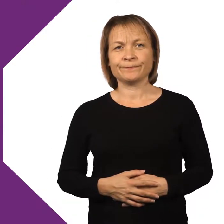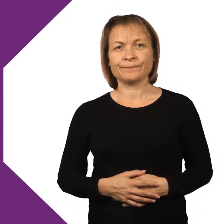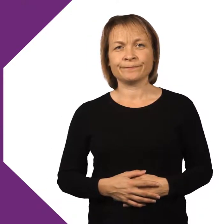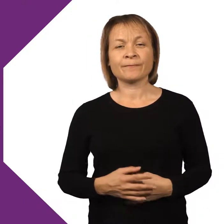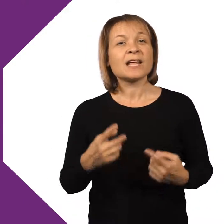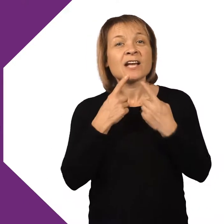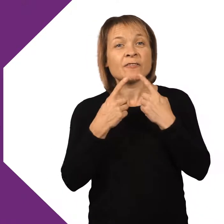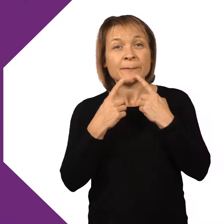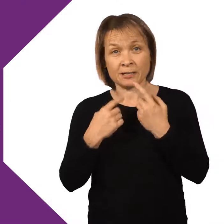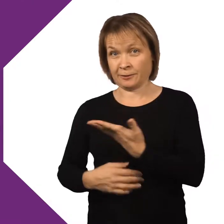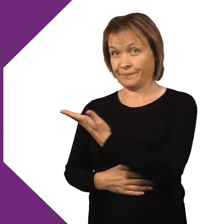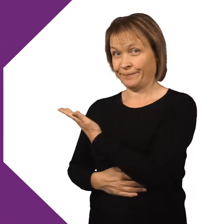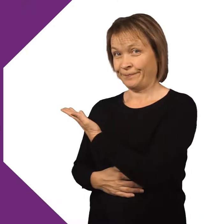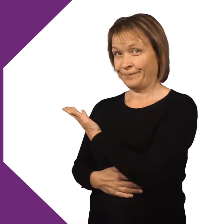Contact information information is here.